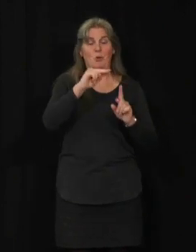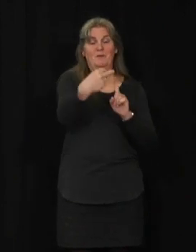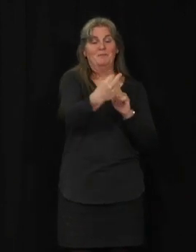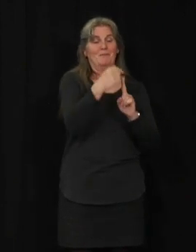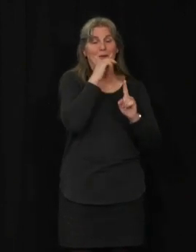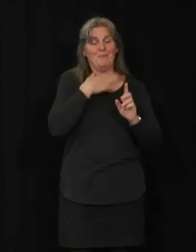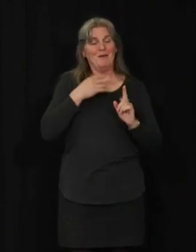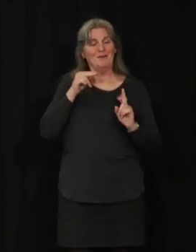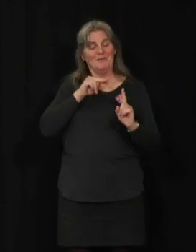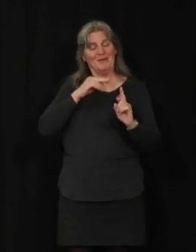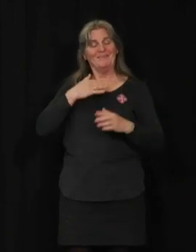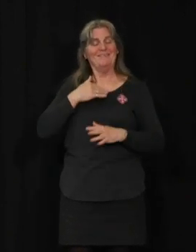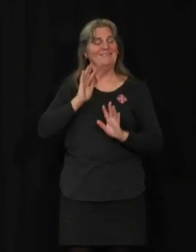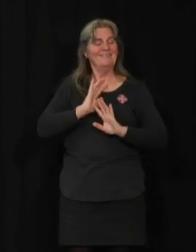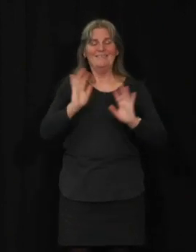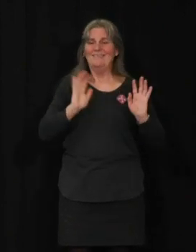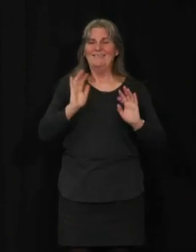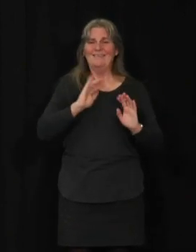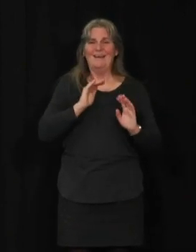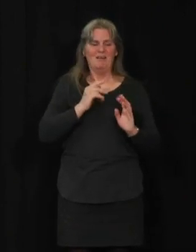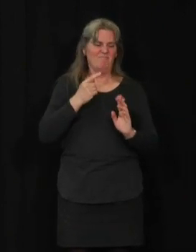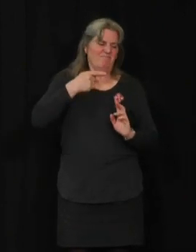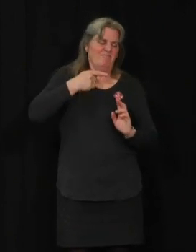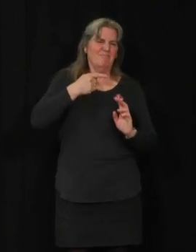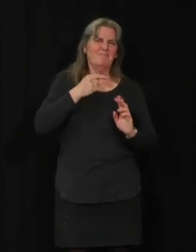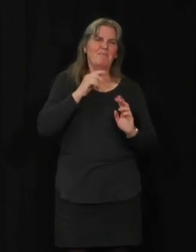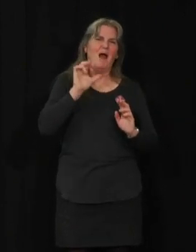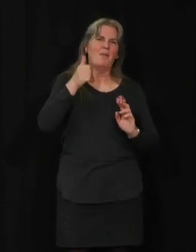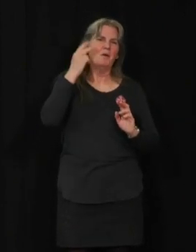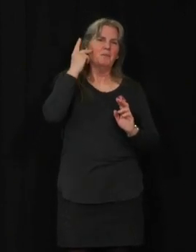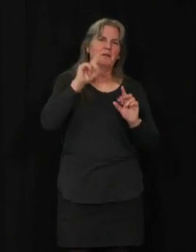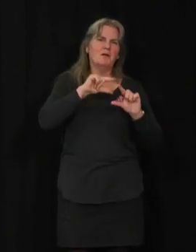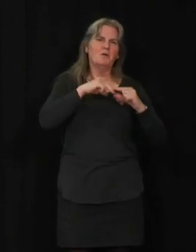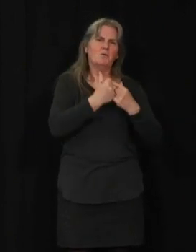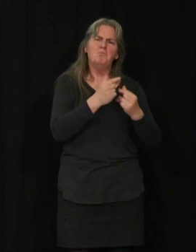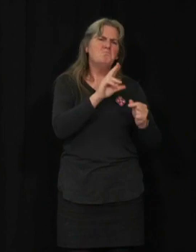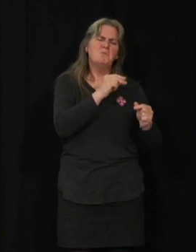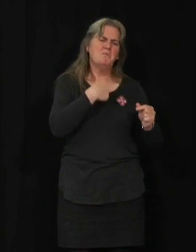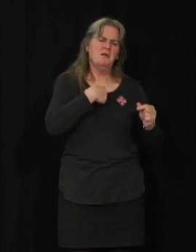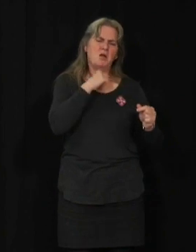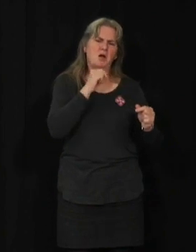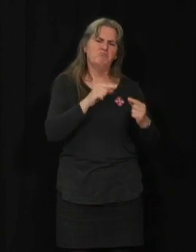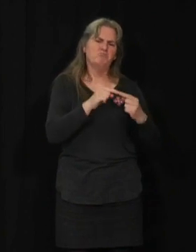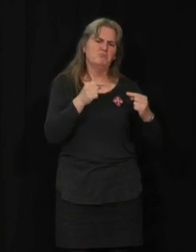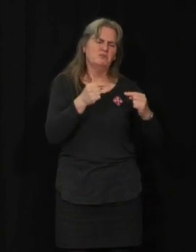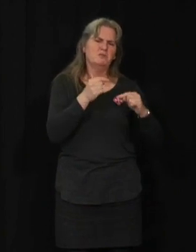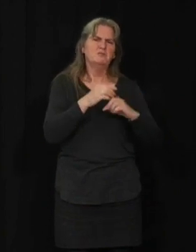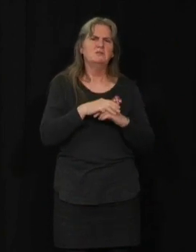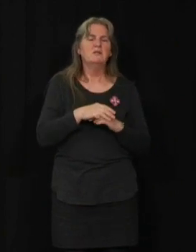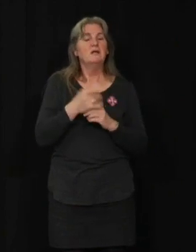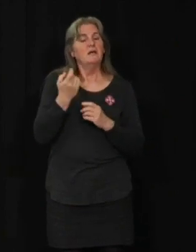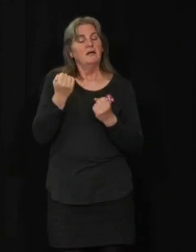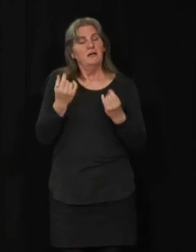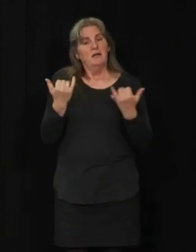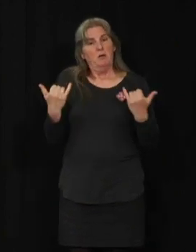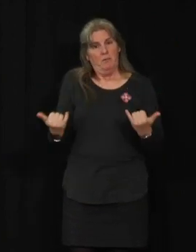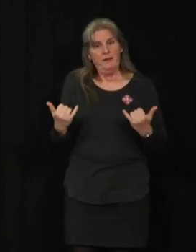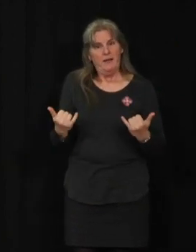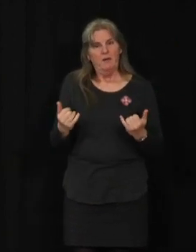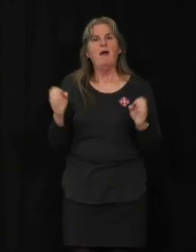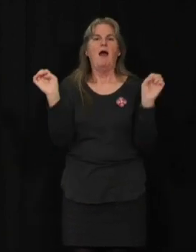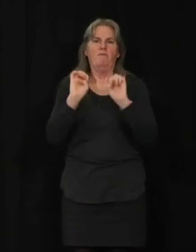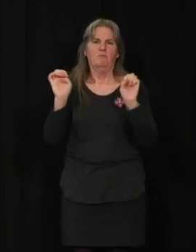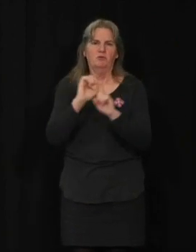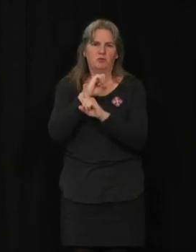Chris. I would say that the good parallel to draw would be the emergency situation that we do find ourselves on a yearly basis